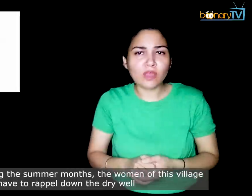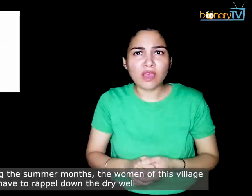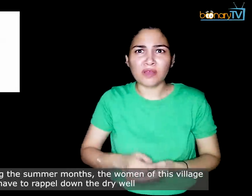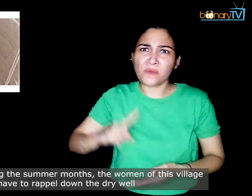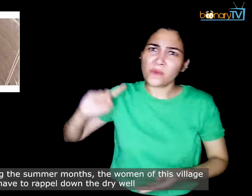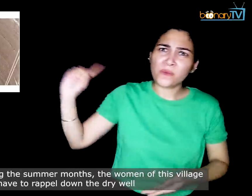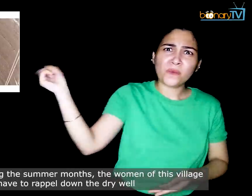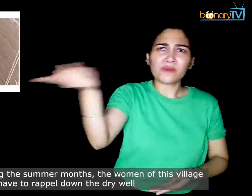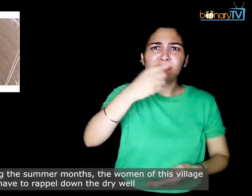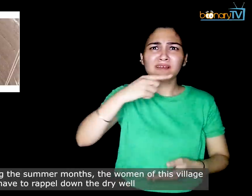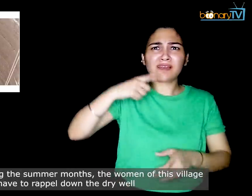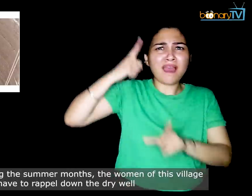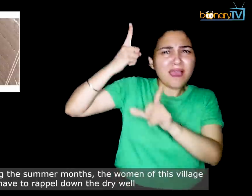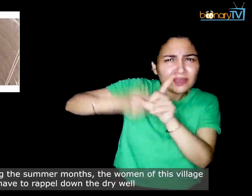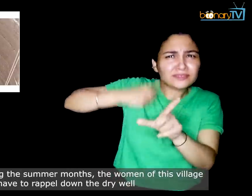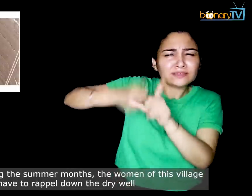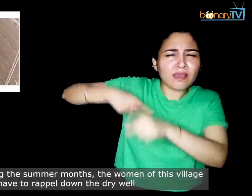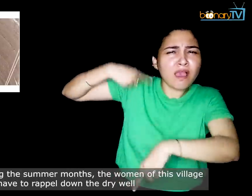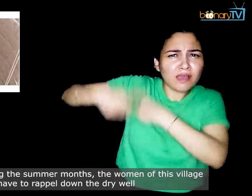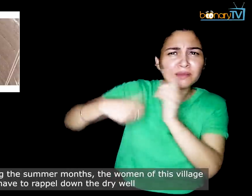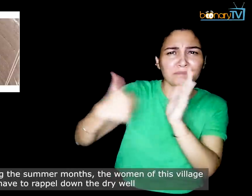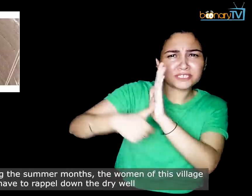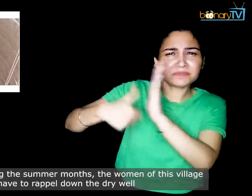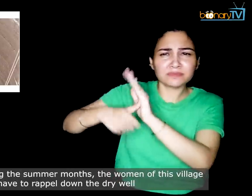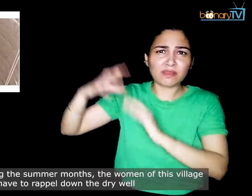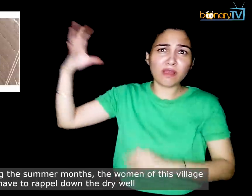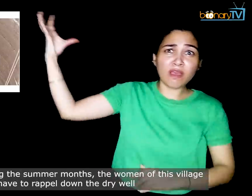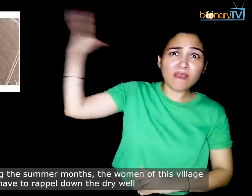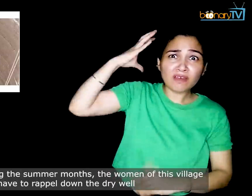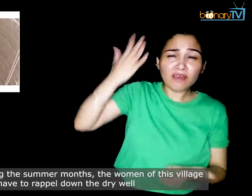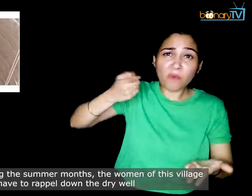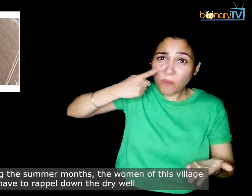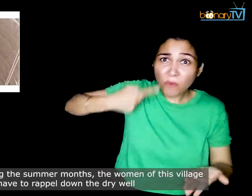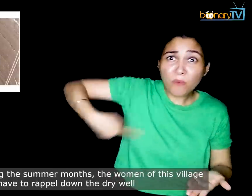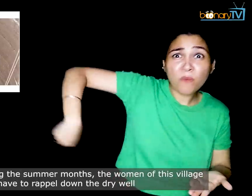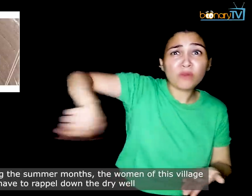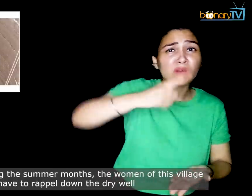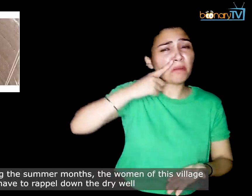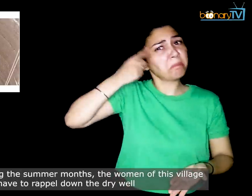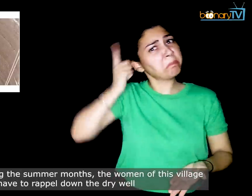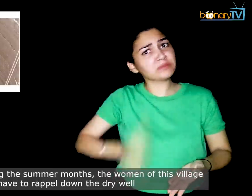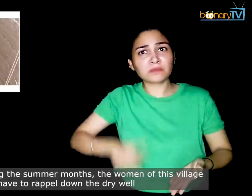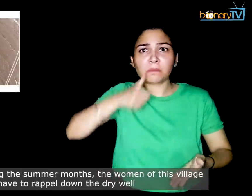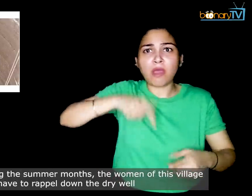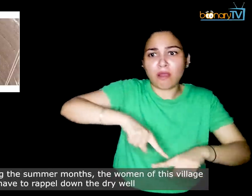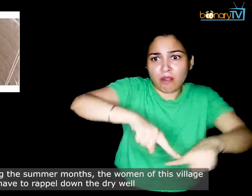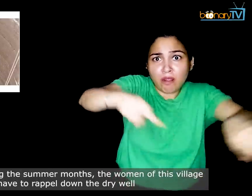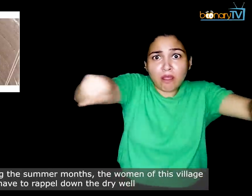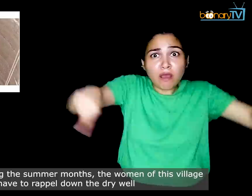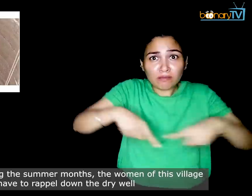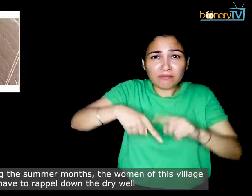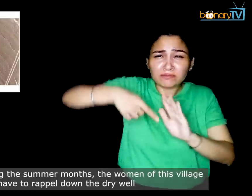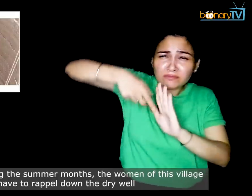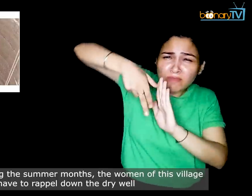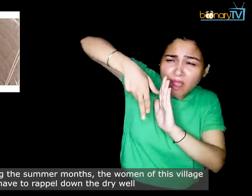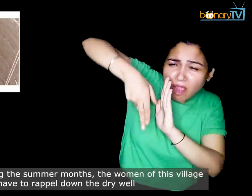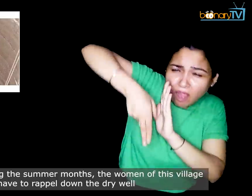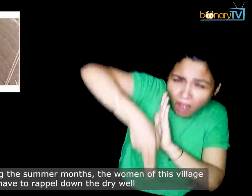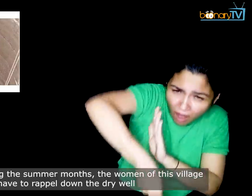Every year during the summer months, the women of this village have to rappel down the dry